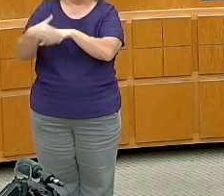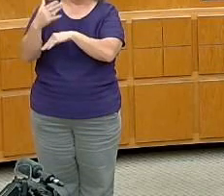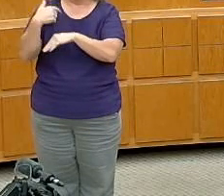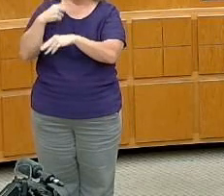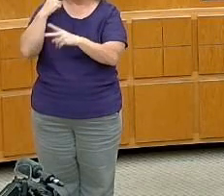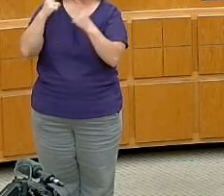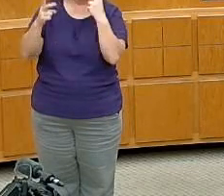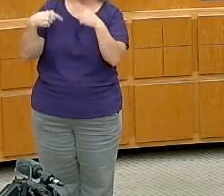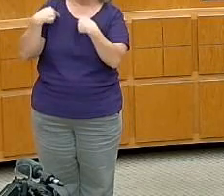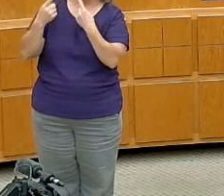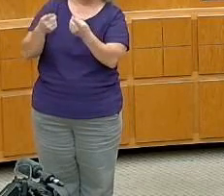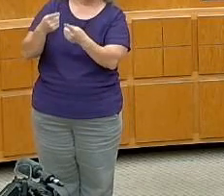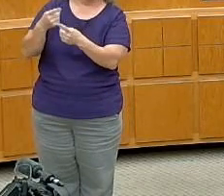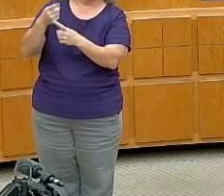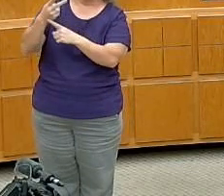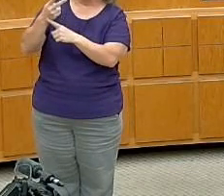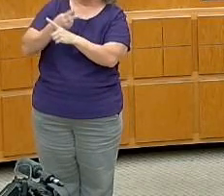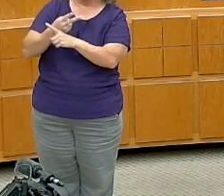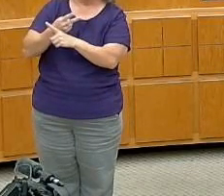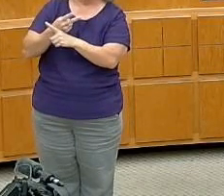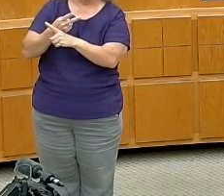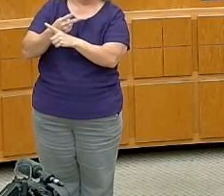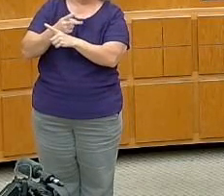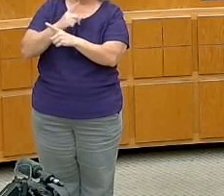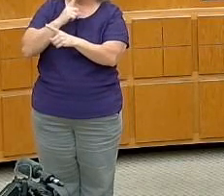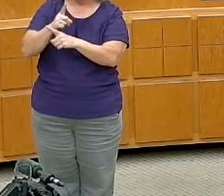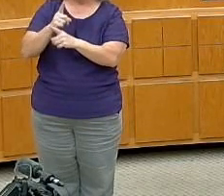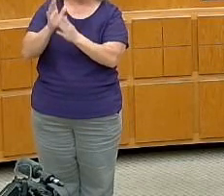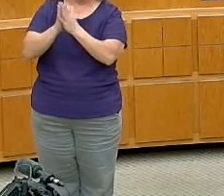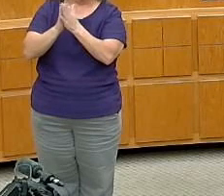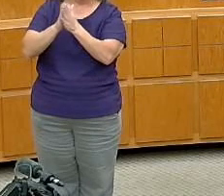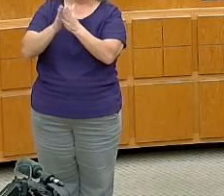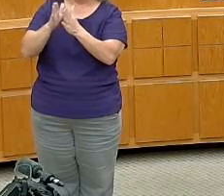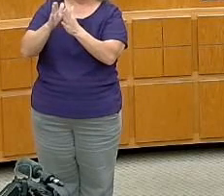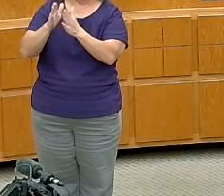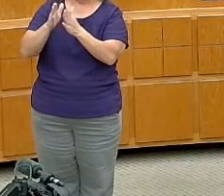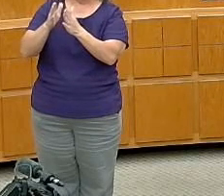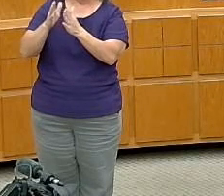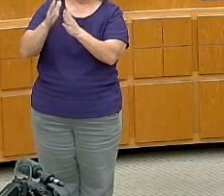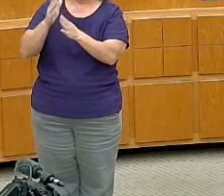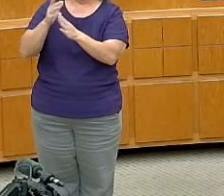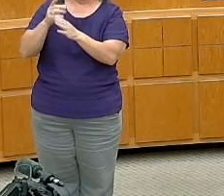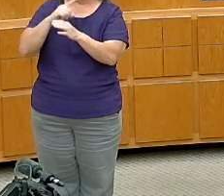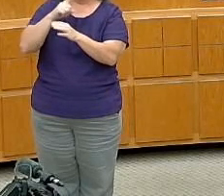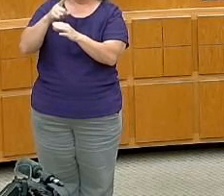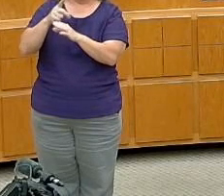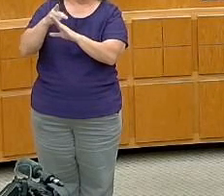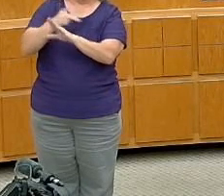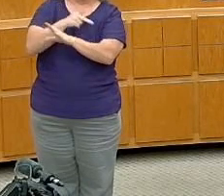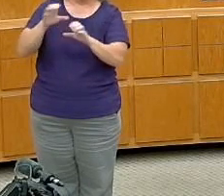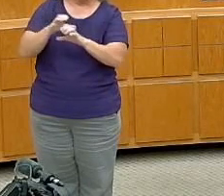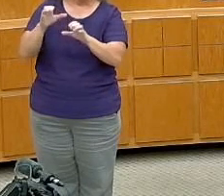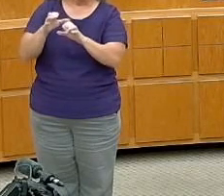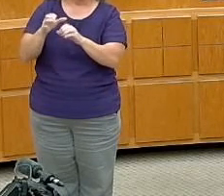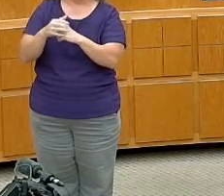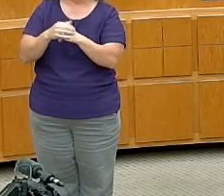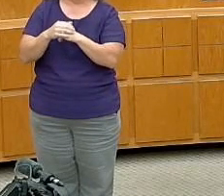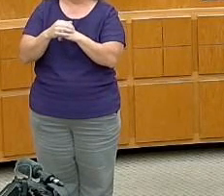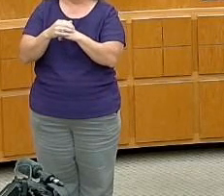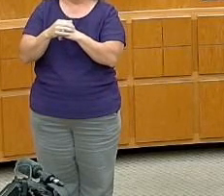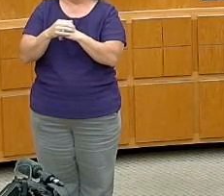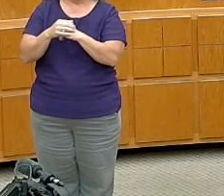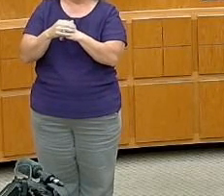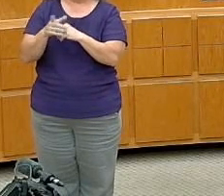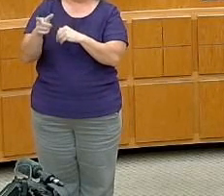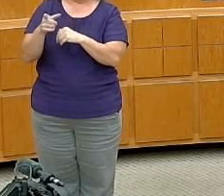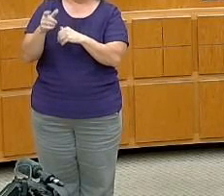the last 1 to 2 months, and they've been very proactive. And we are also, I'm very happy to say that we were able to